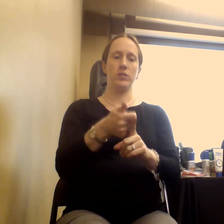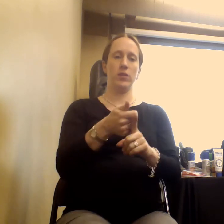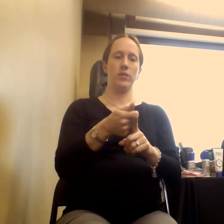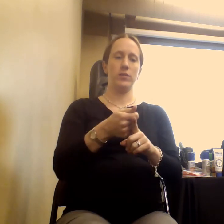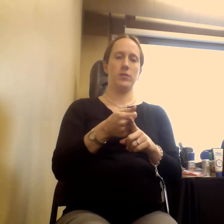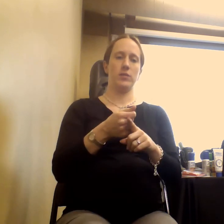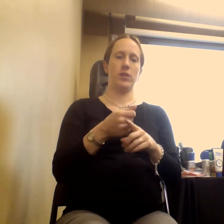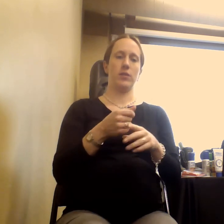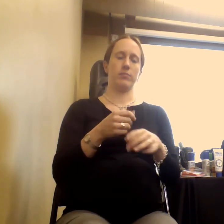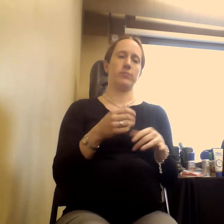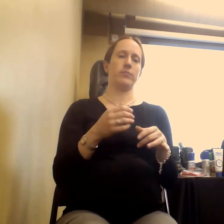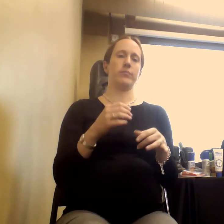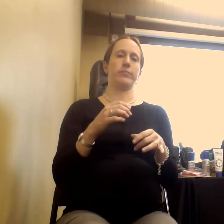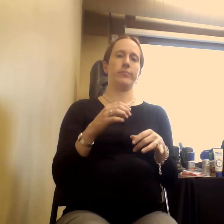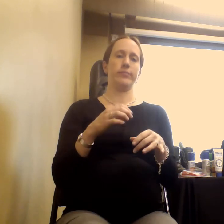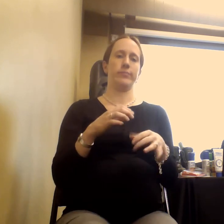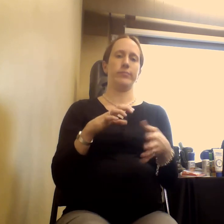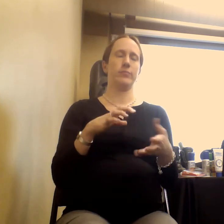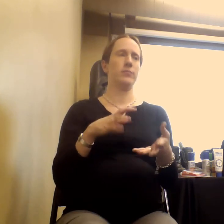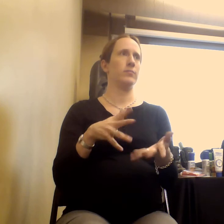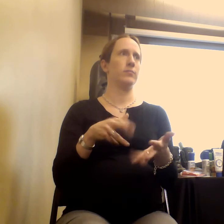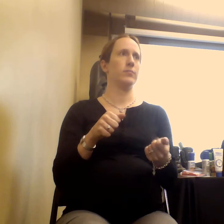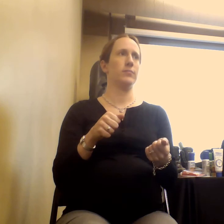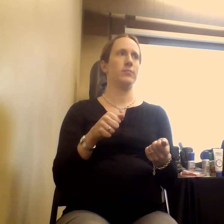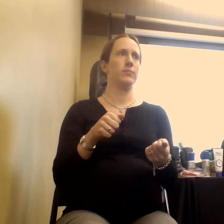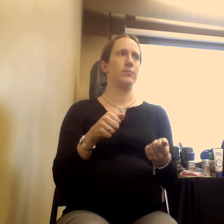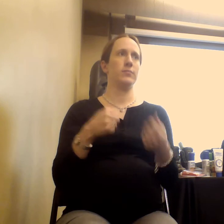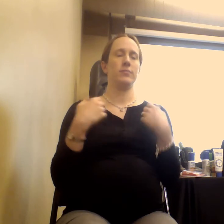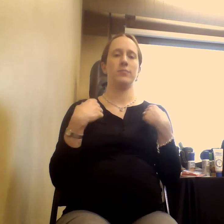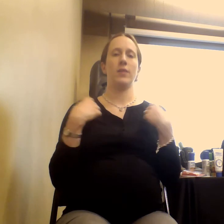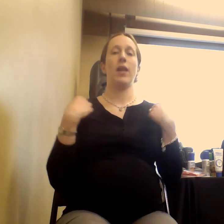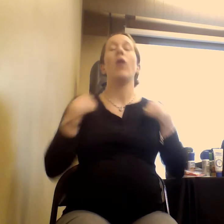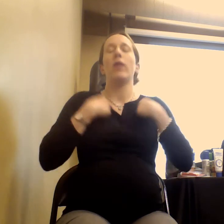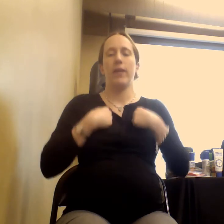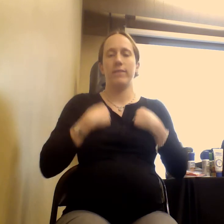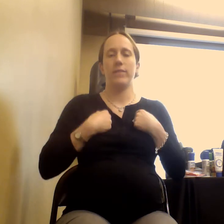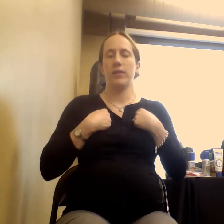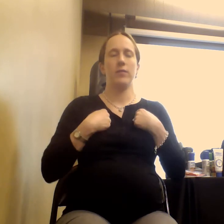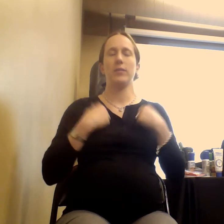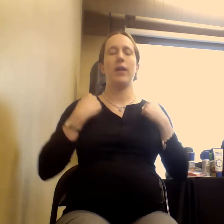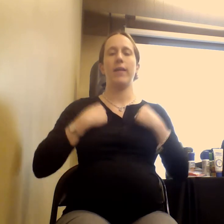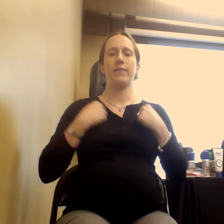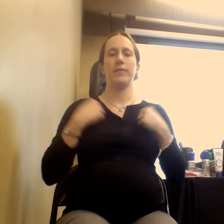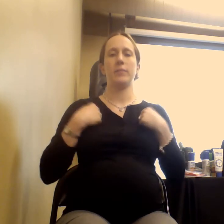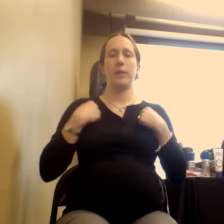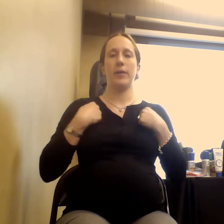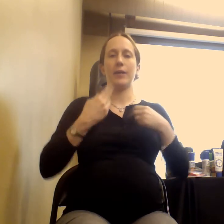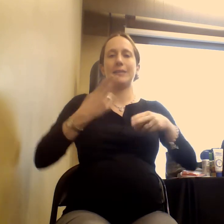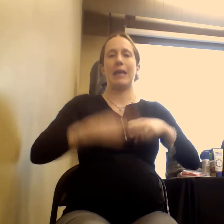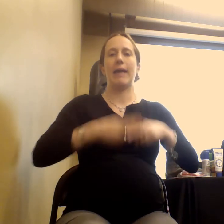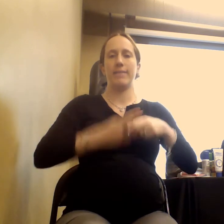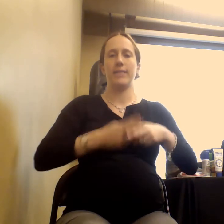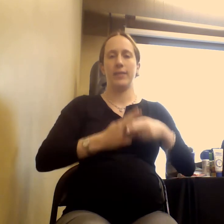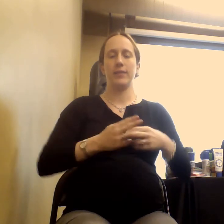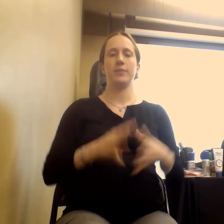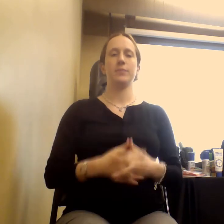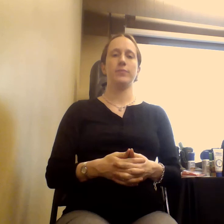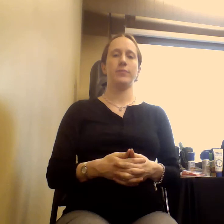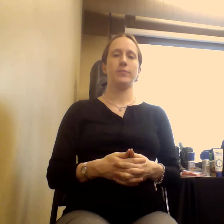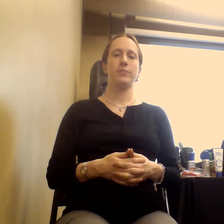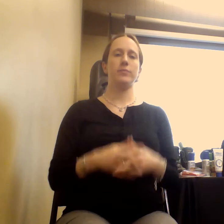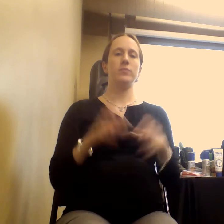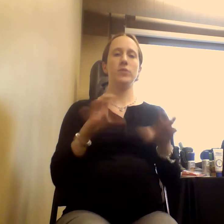to talk about is we don't want there to be a lot of room in the back of the boot. We don't want there to be any more than 1/4